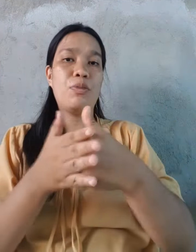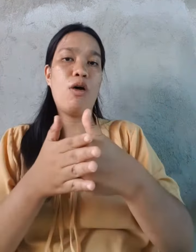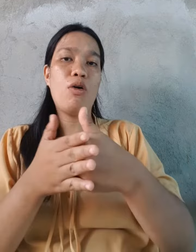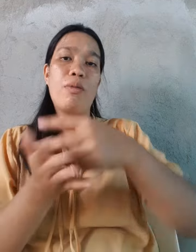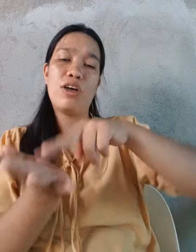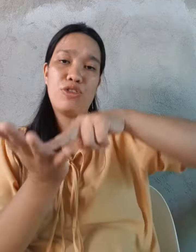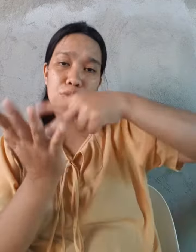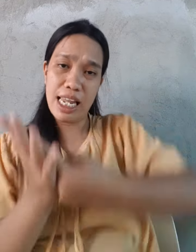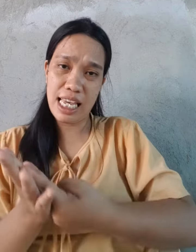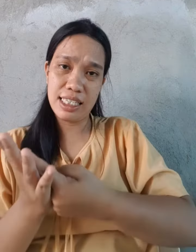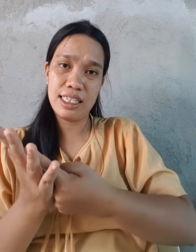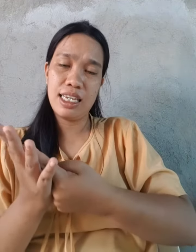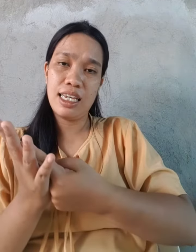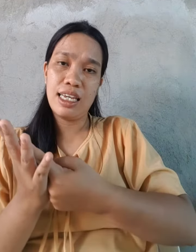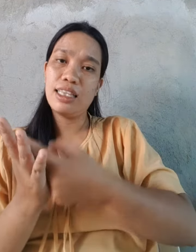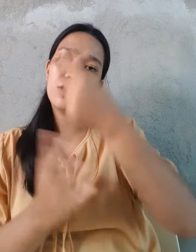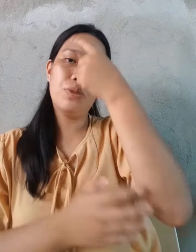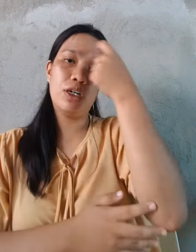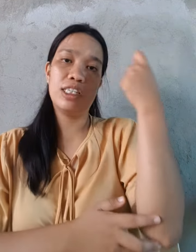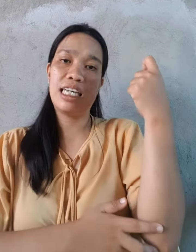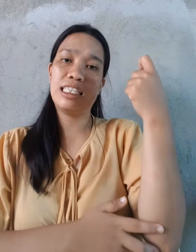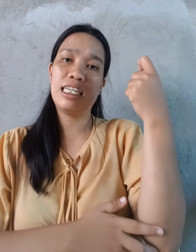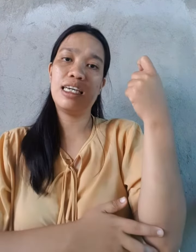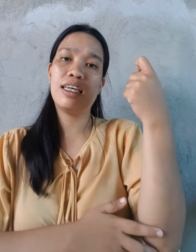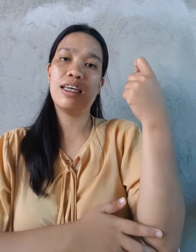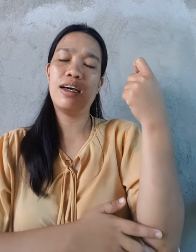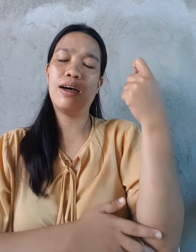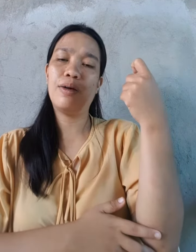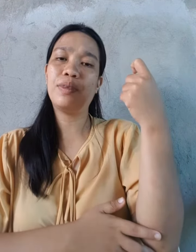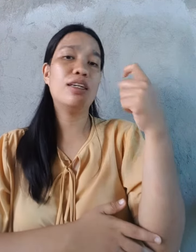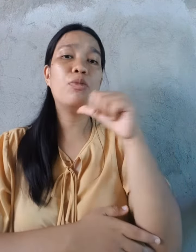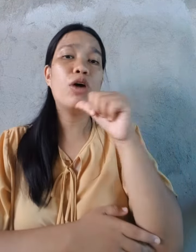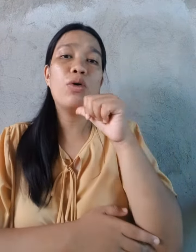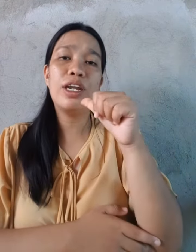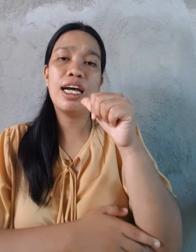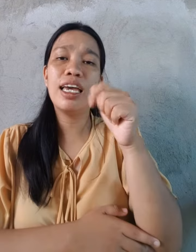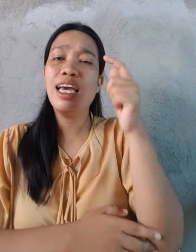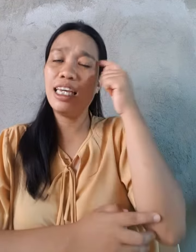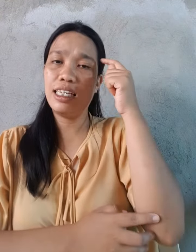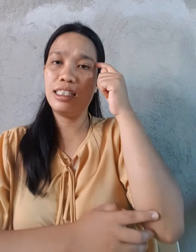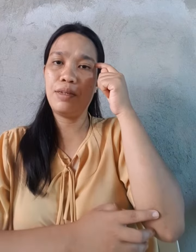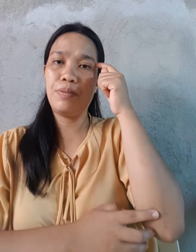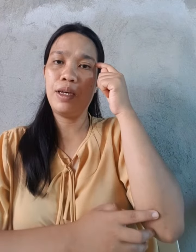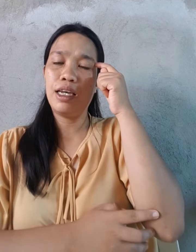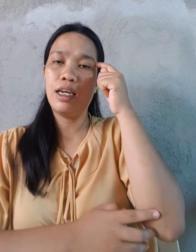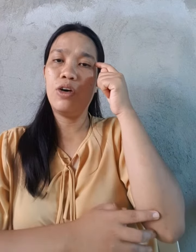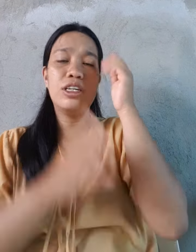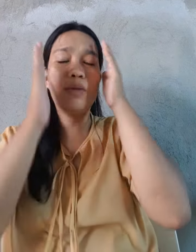po akong out of balance. It is because kasi di na po ako nag-iisip o di na po